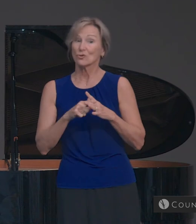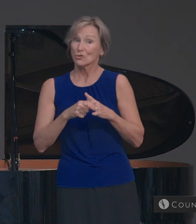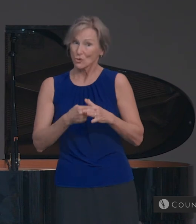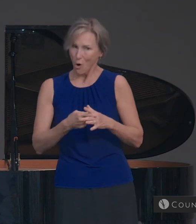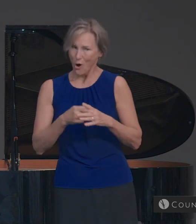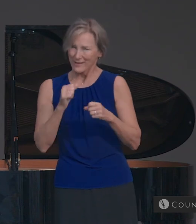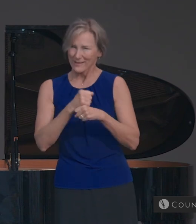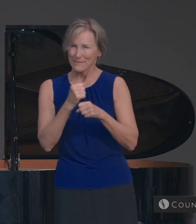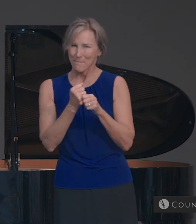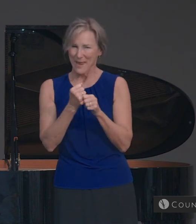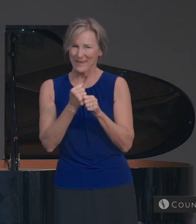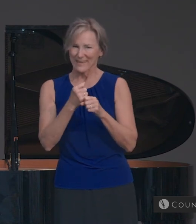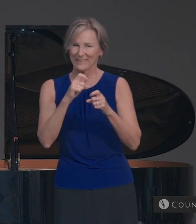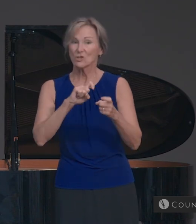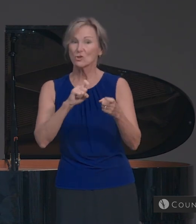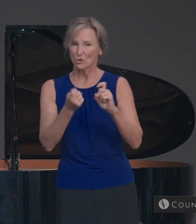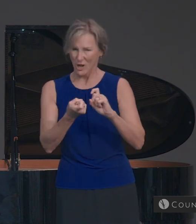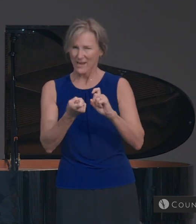So,